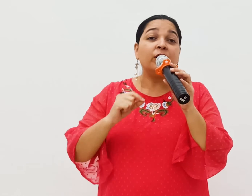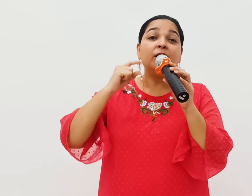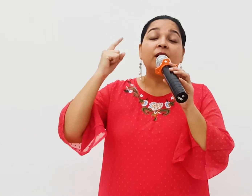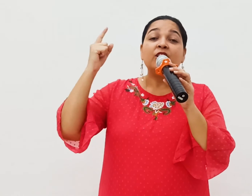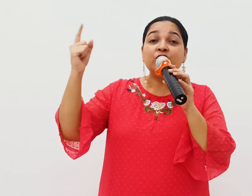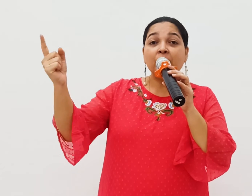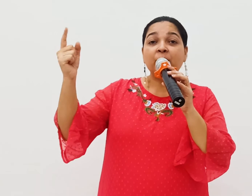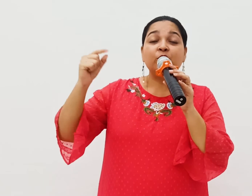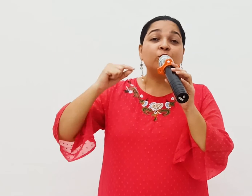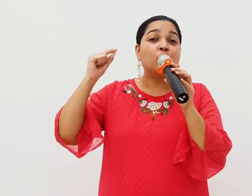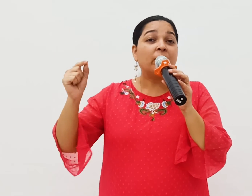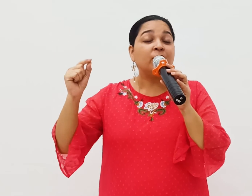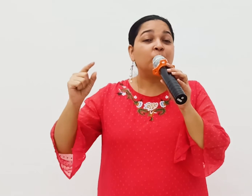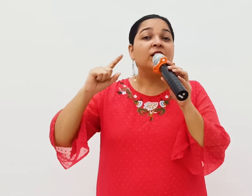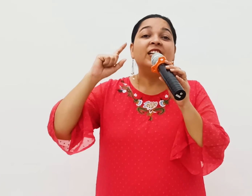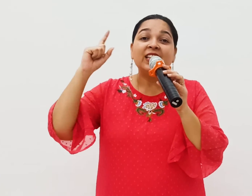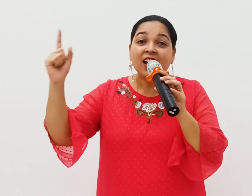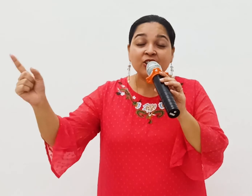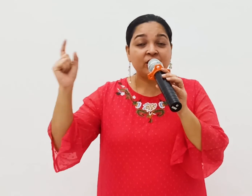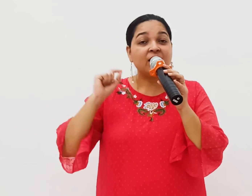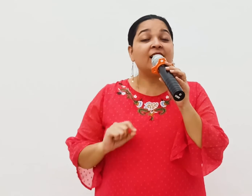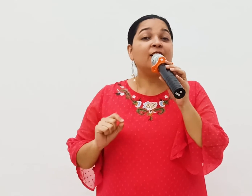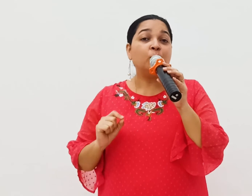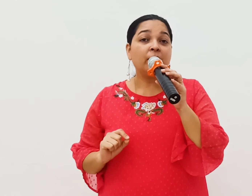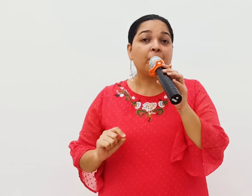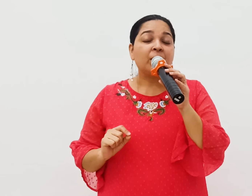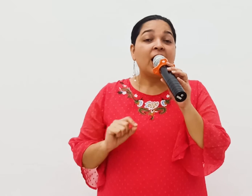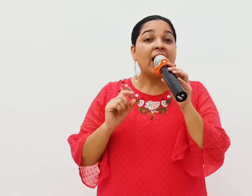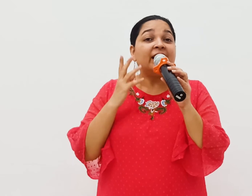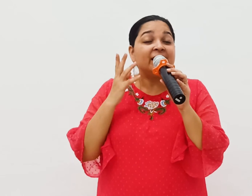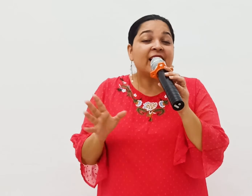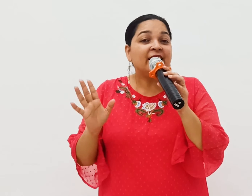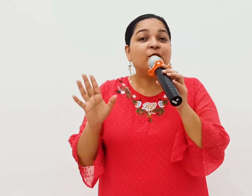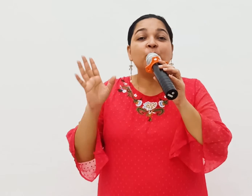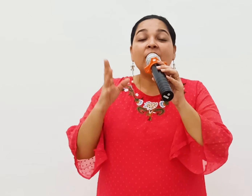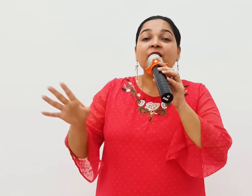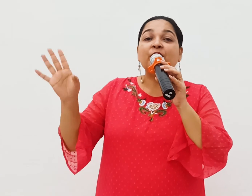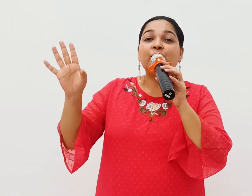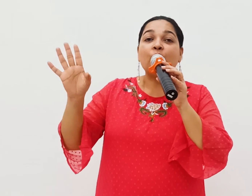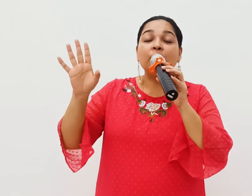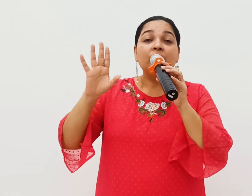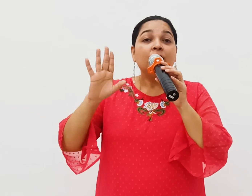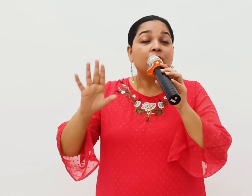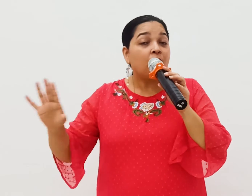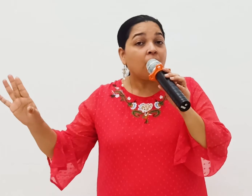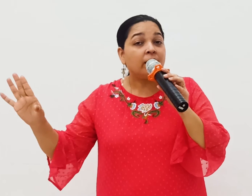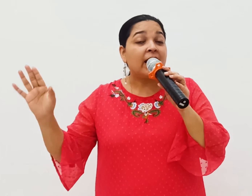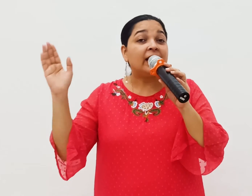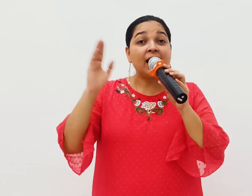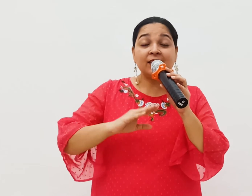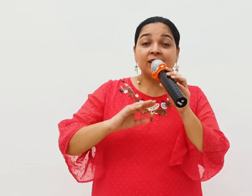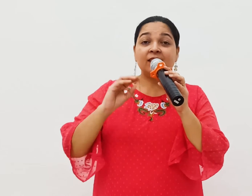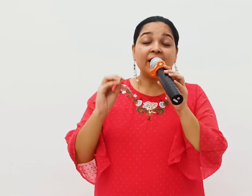He boarded a ship which was going to Tarshish. Hallelujah. And he decided to run away from